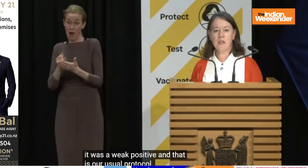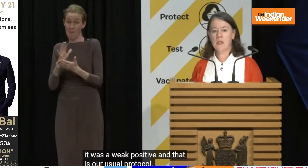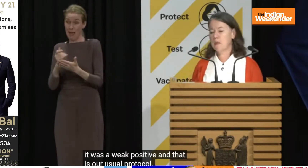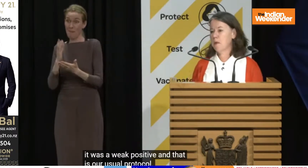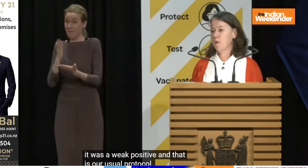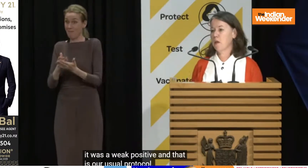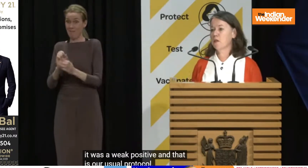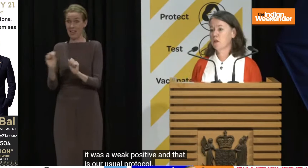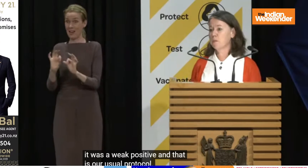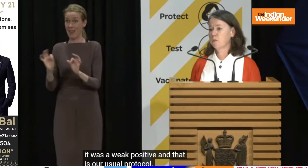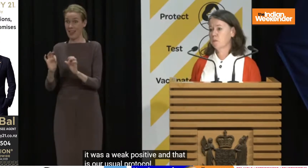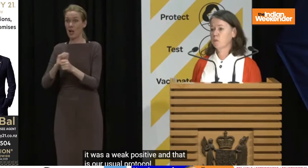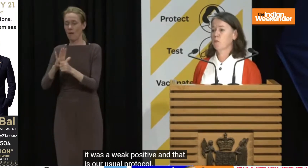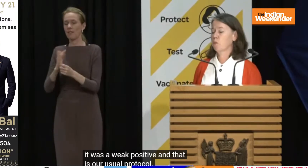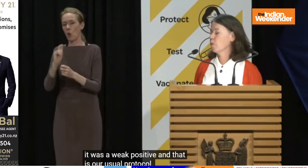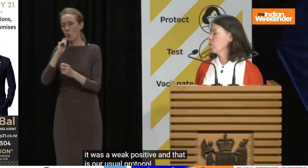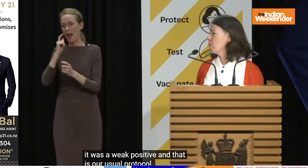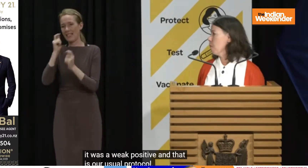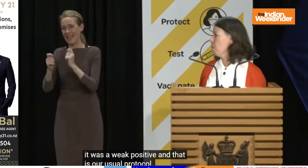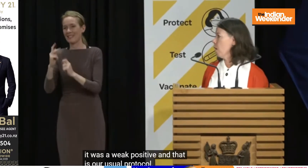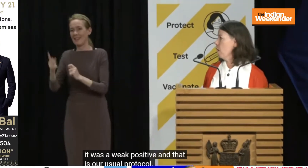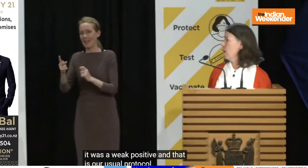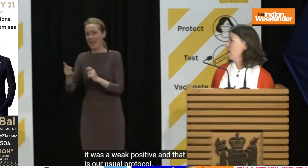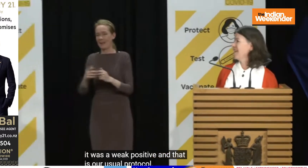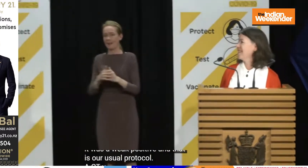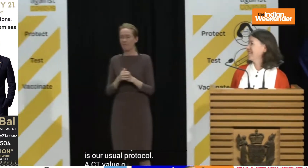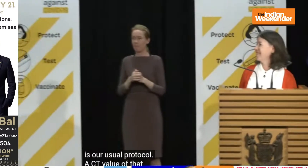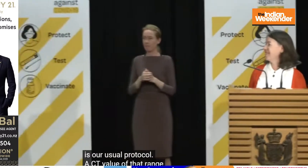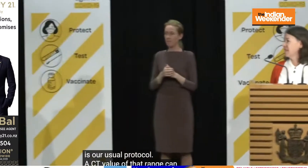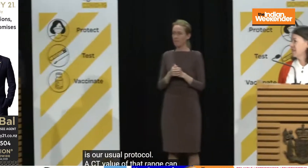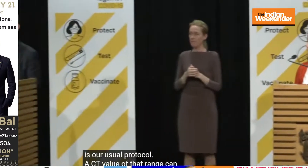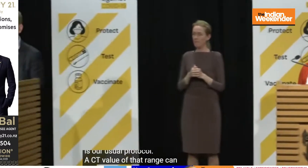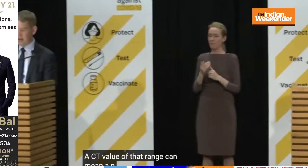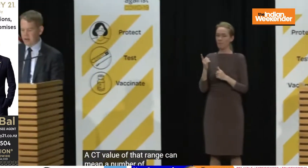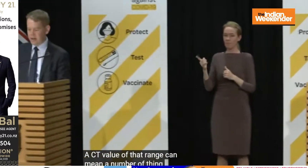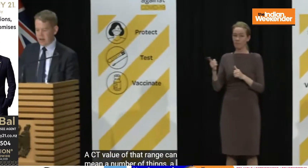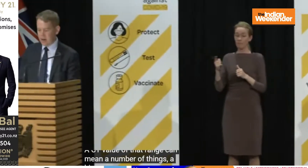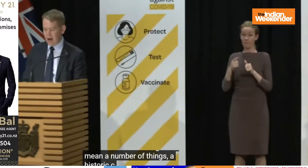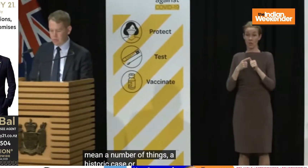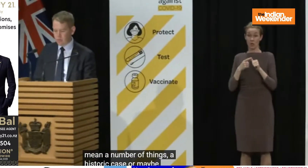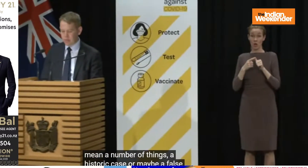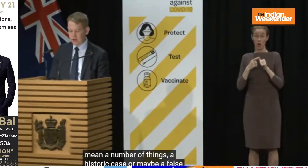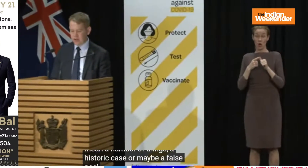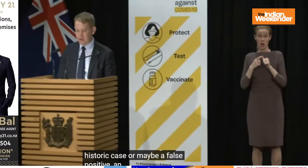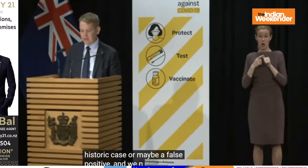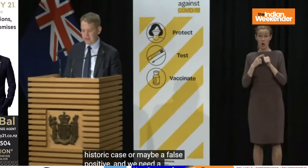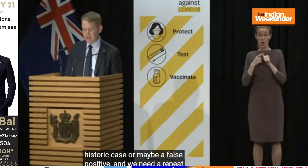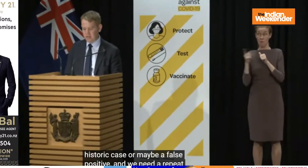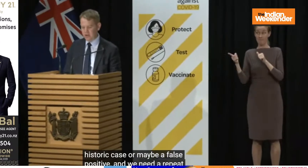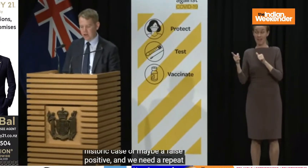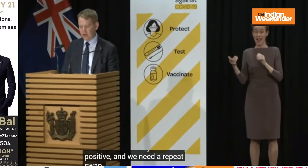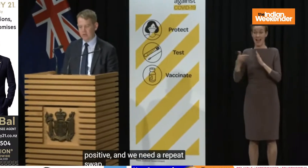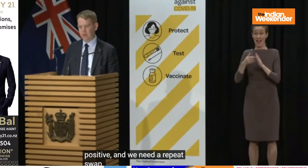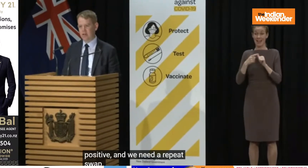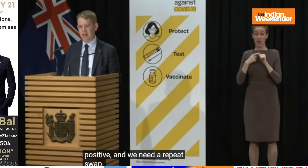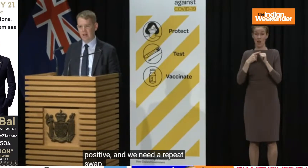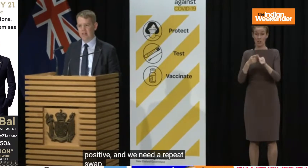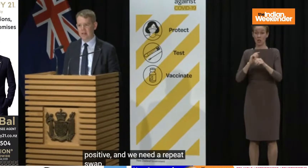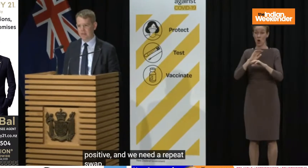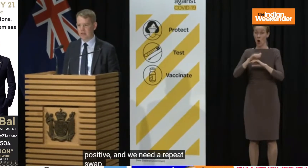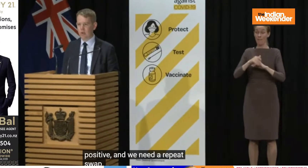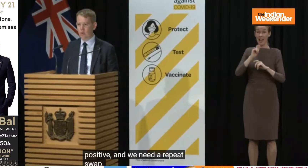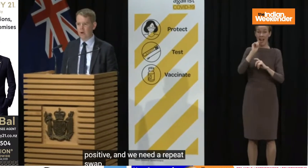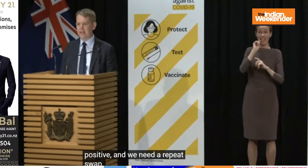what I understand is being arranged. In terms of the who's in and who's out, in terms of people who are able to provide services at different alert levels,